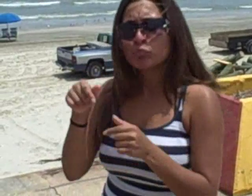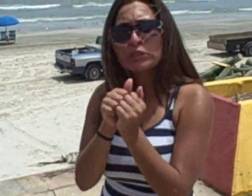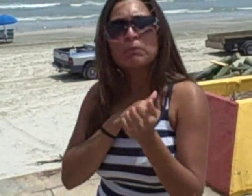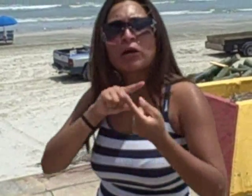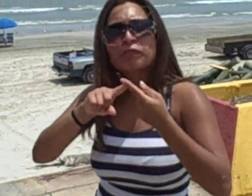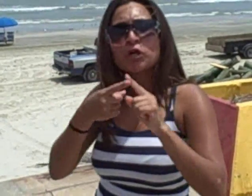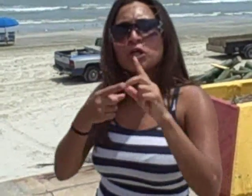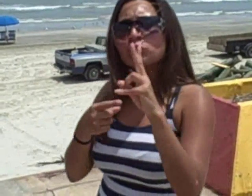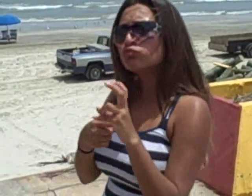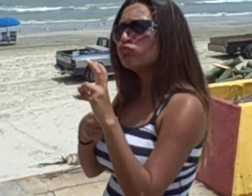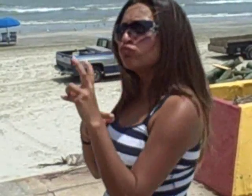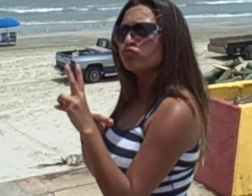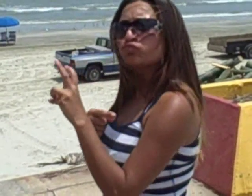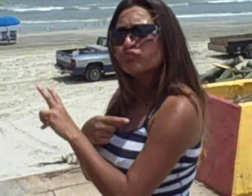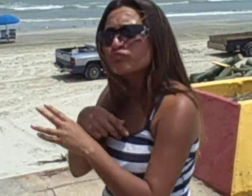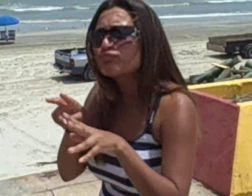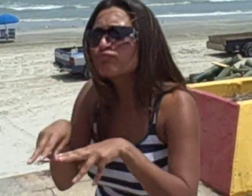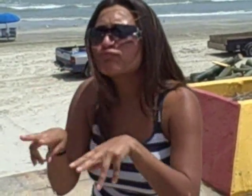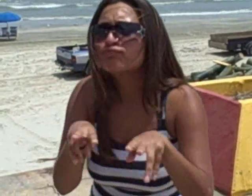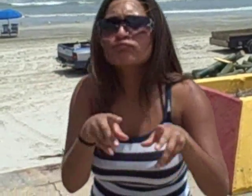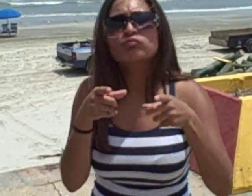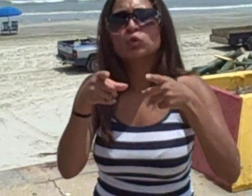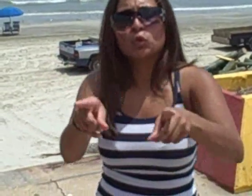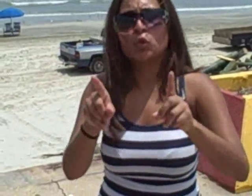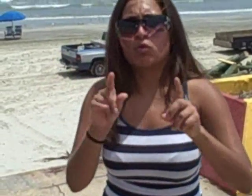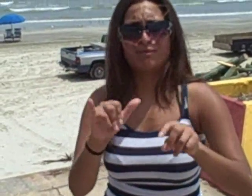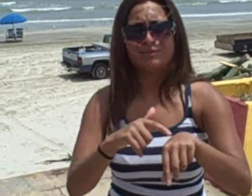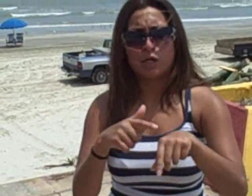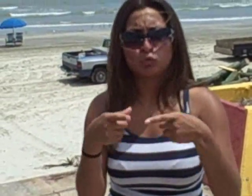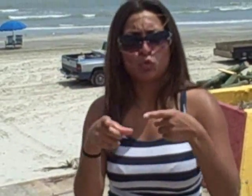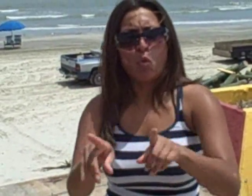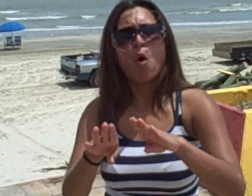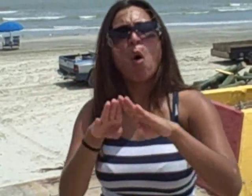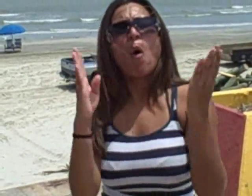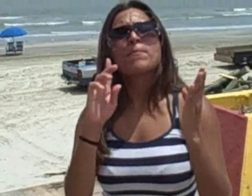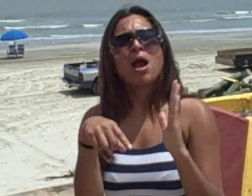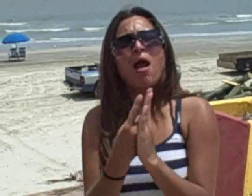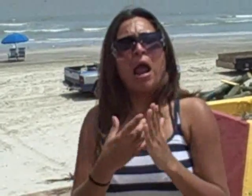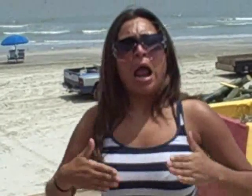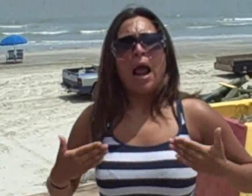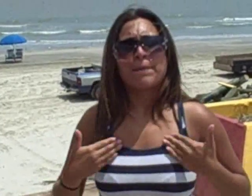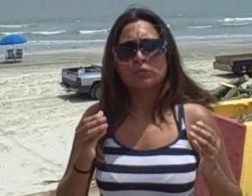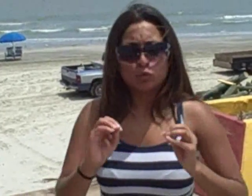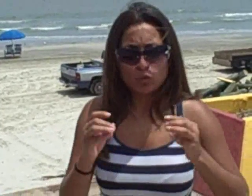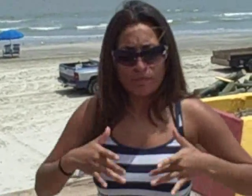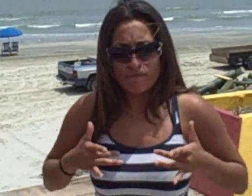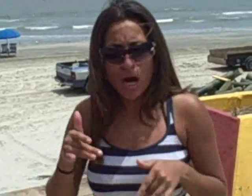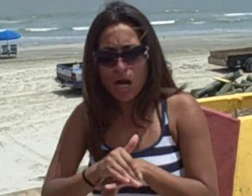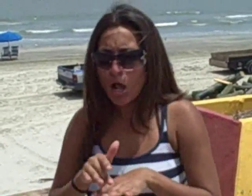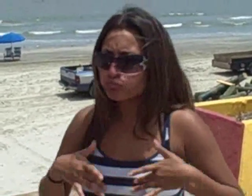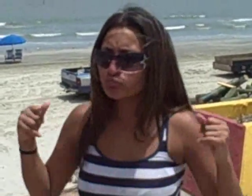My future is a valentine Stolen in the perfect crime